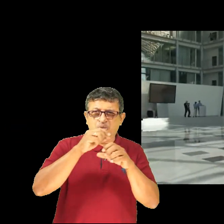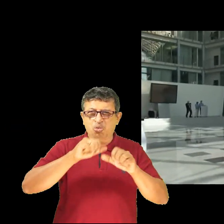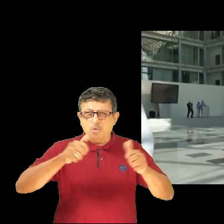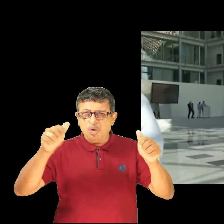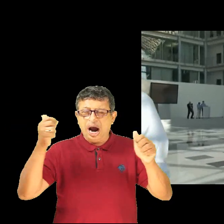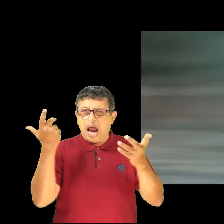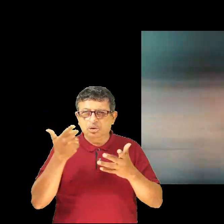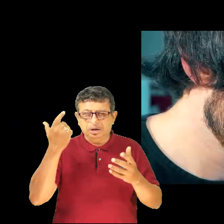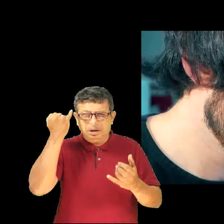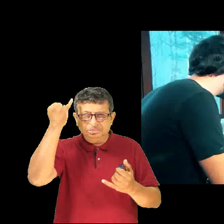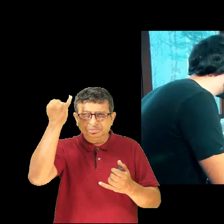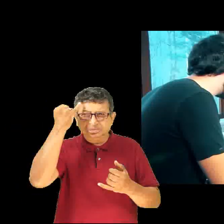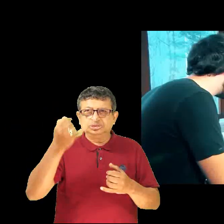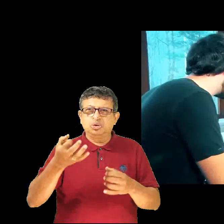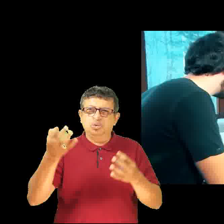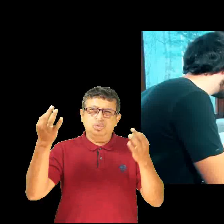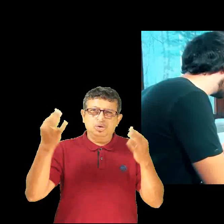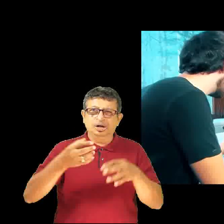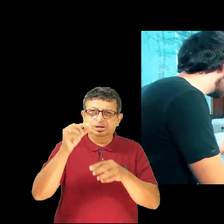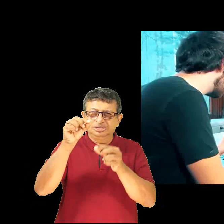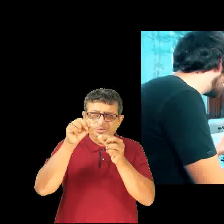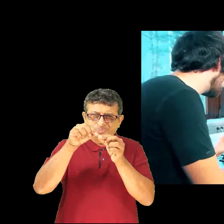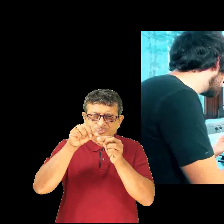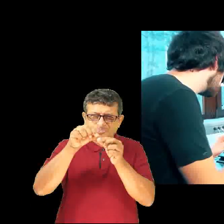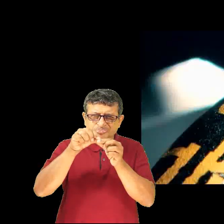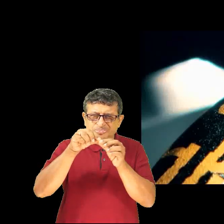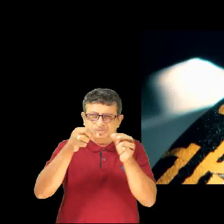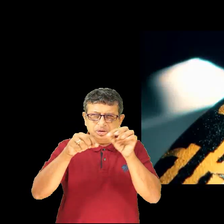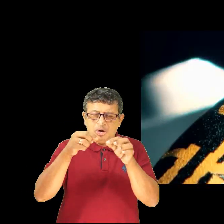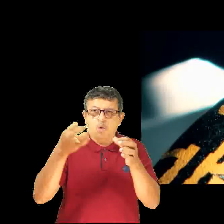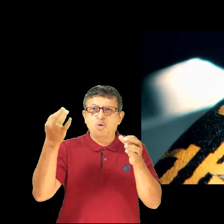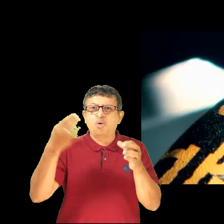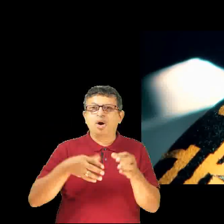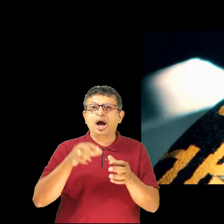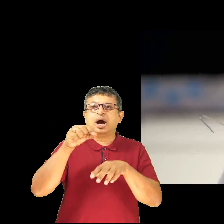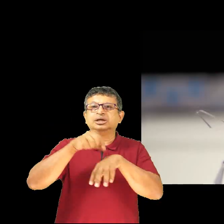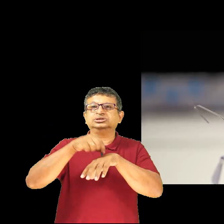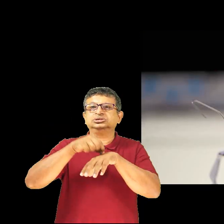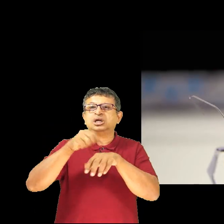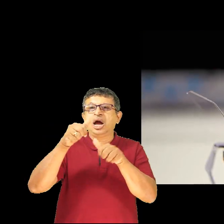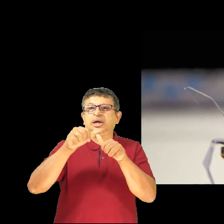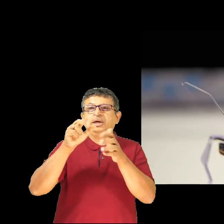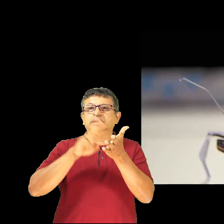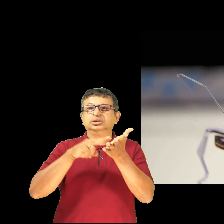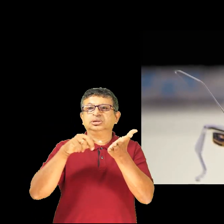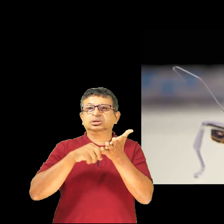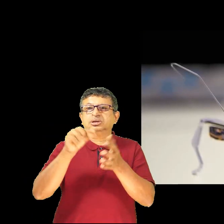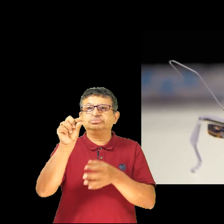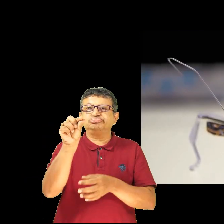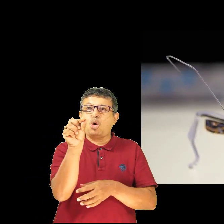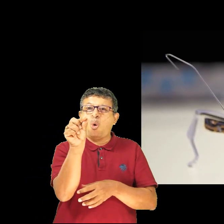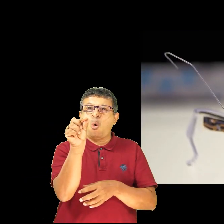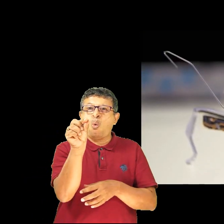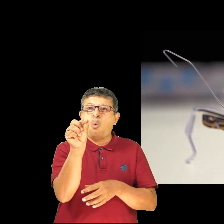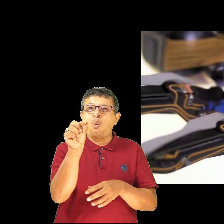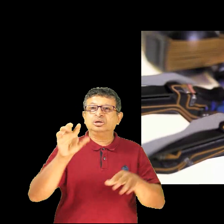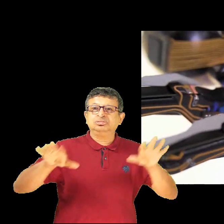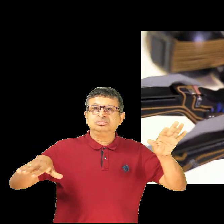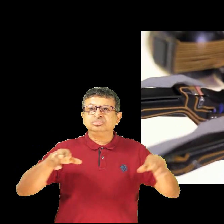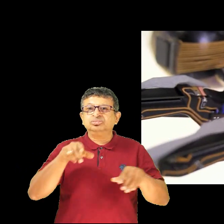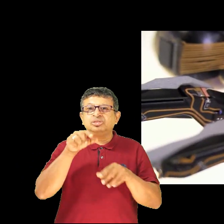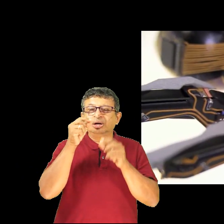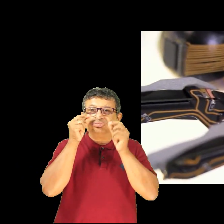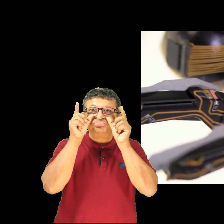has created. They are actually one of the leading companies in the development of robotic animals. Next on this list, I have another one of Festo's creations,